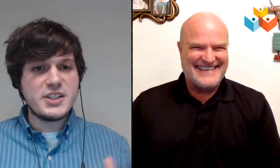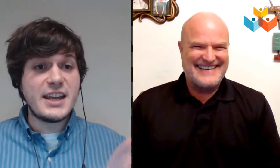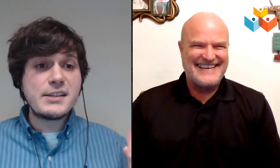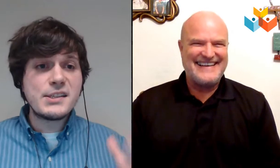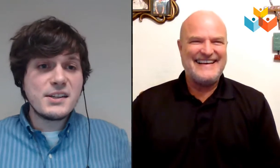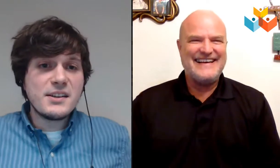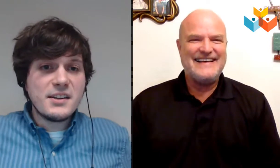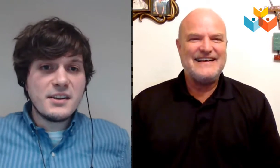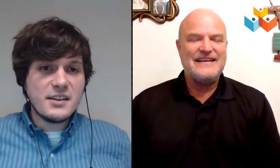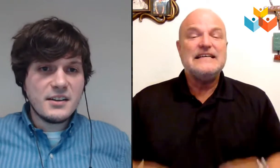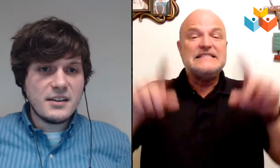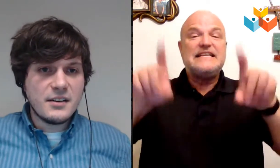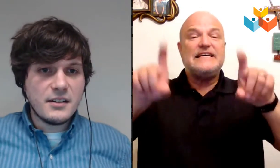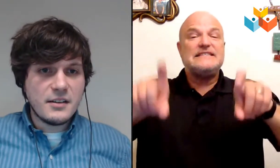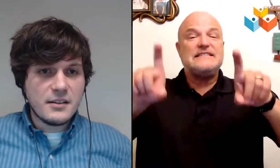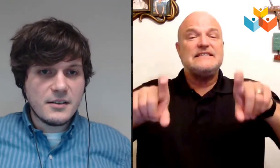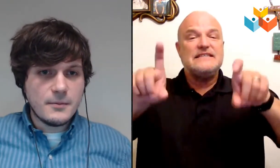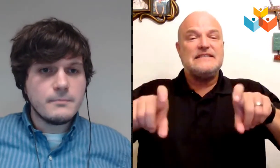or test.